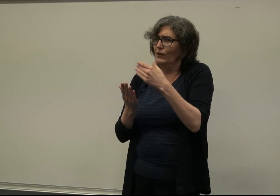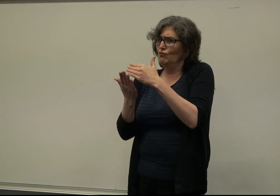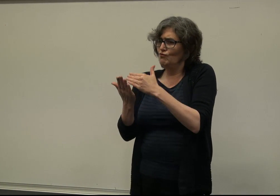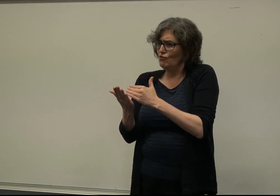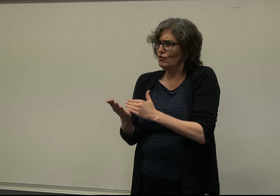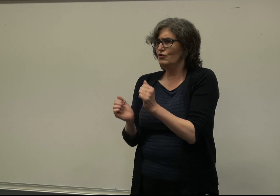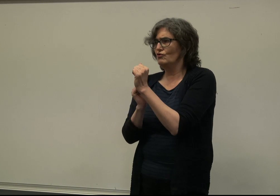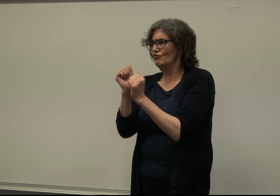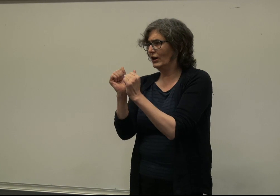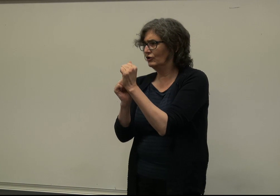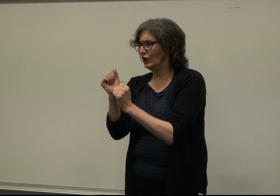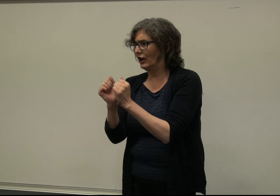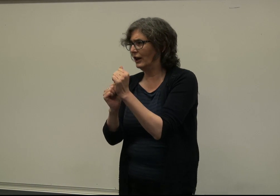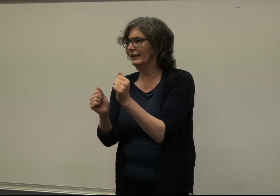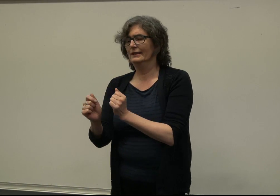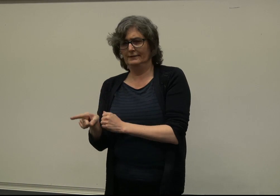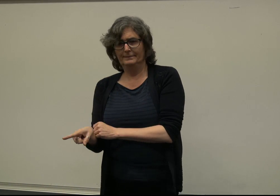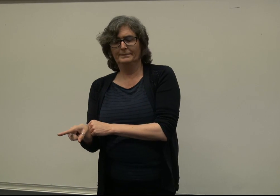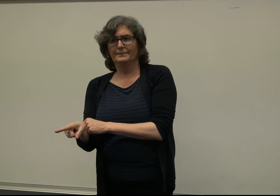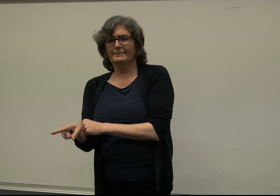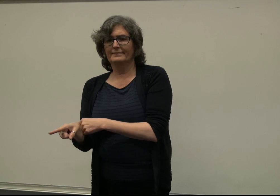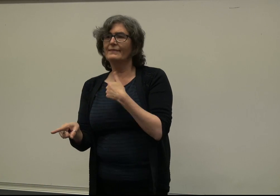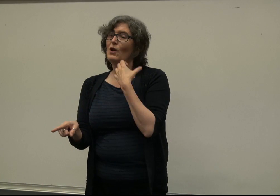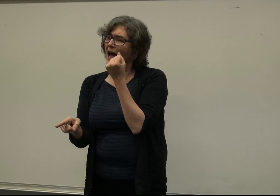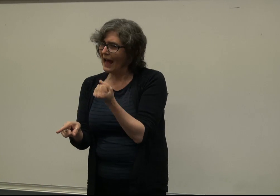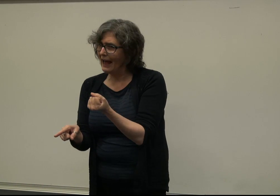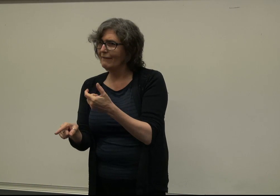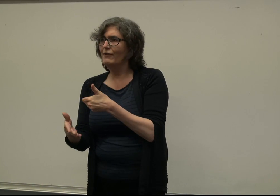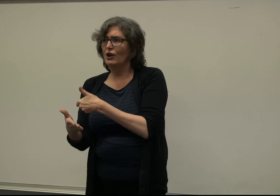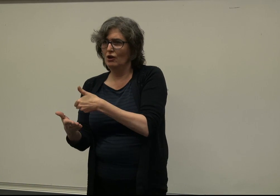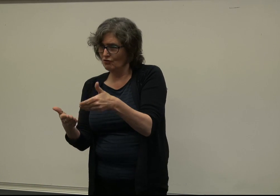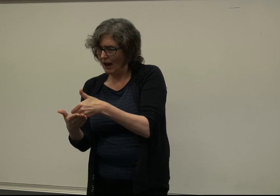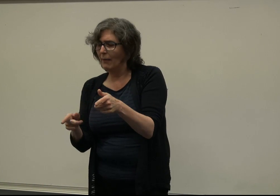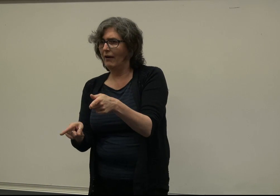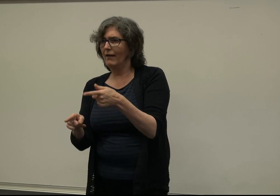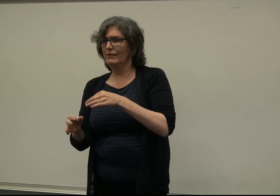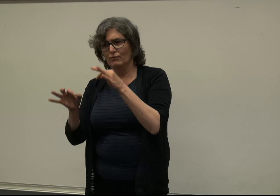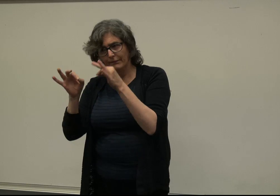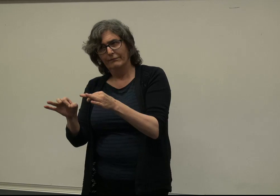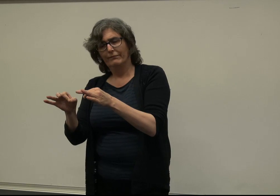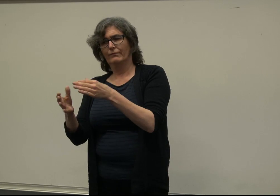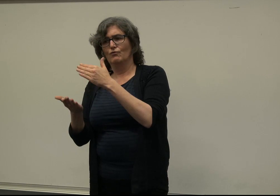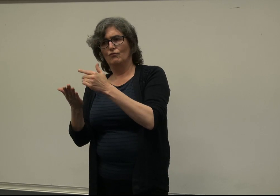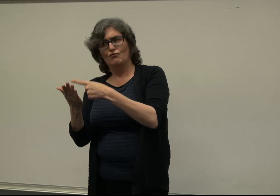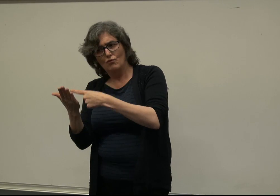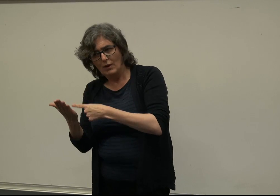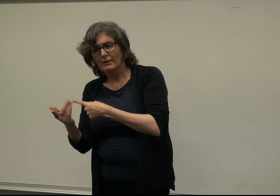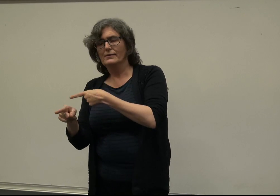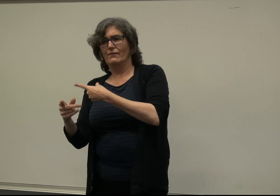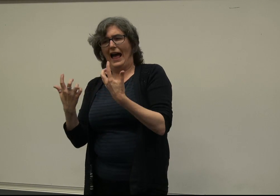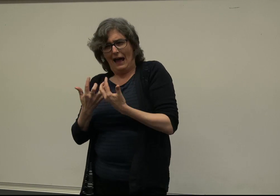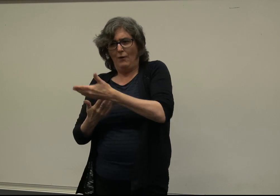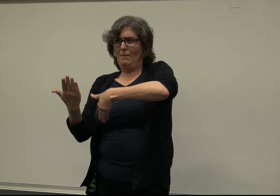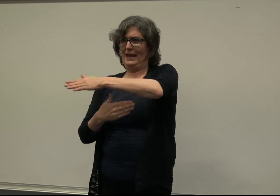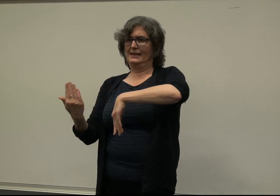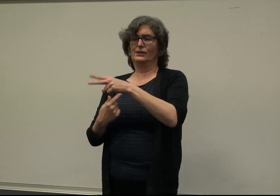that. So there is a grammar of mixing that children learn. And that's the same grammar that is